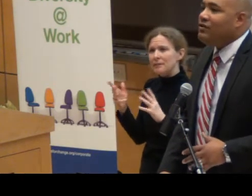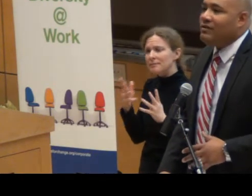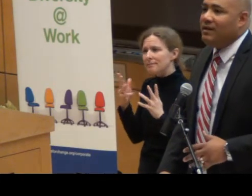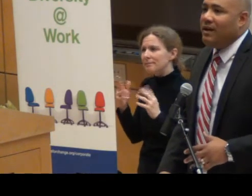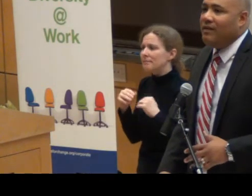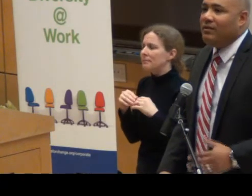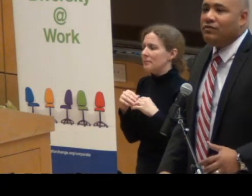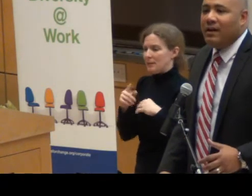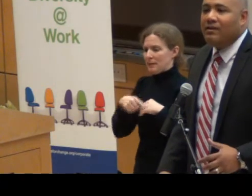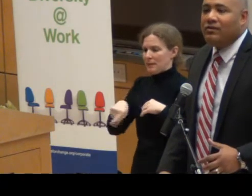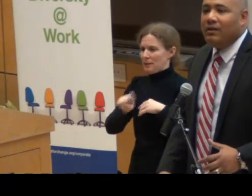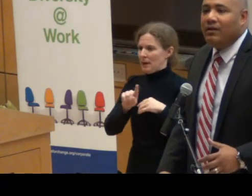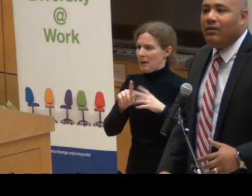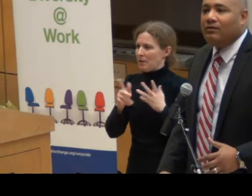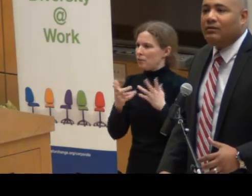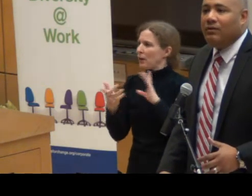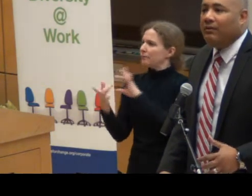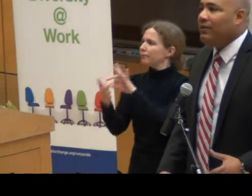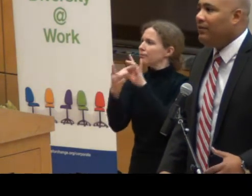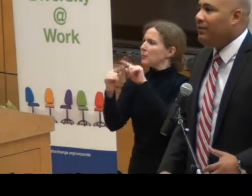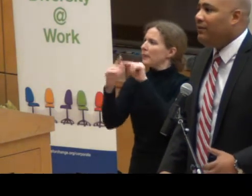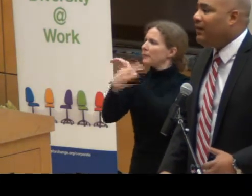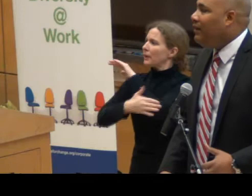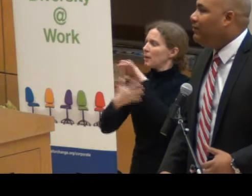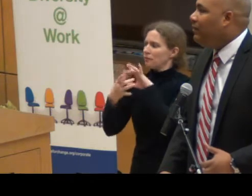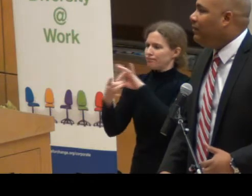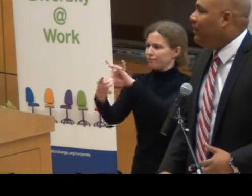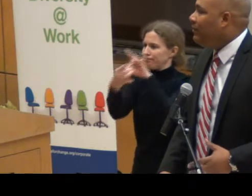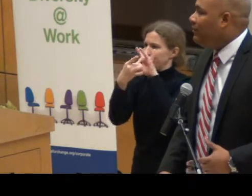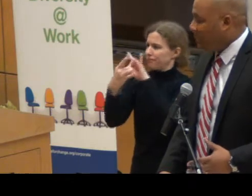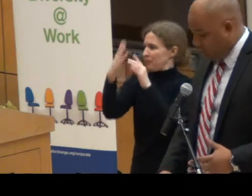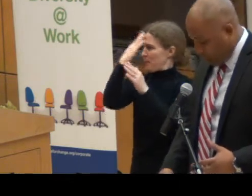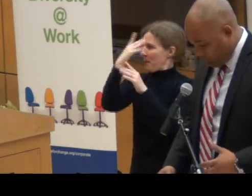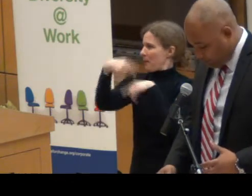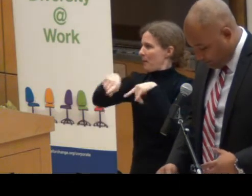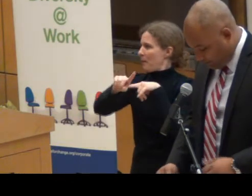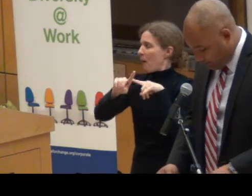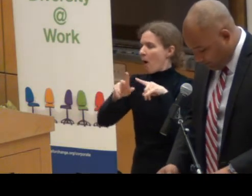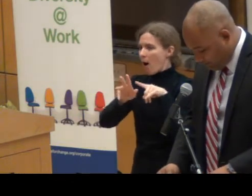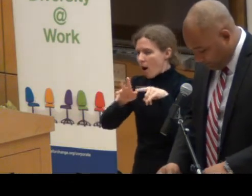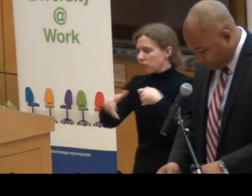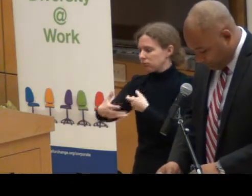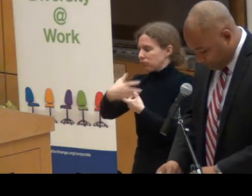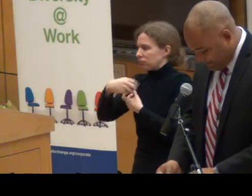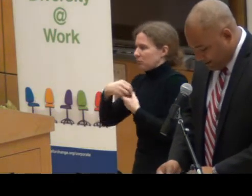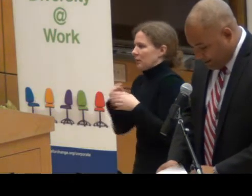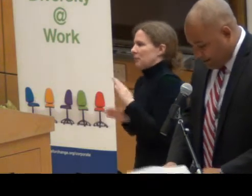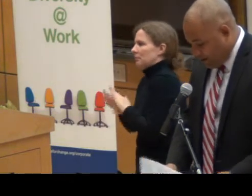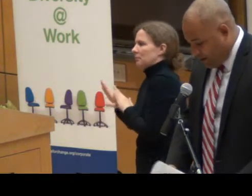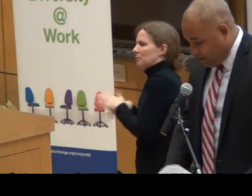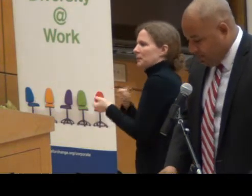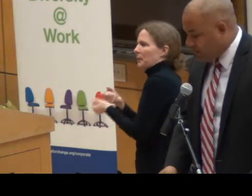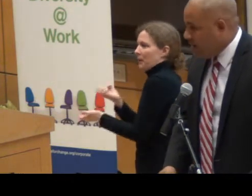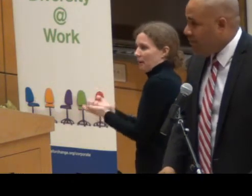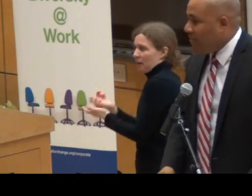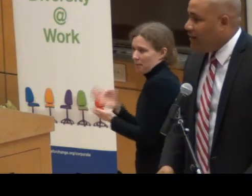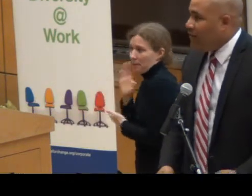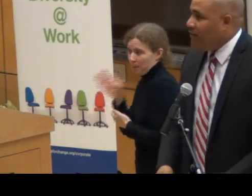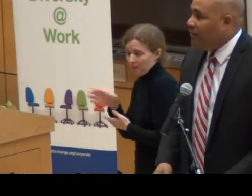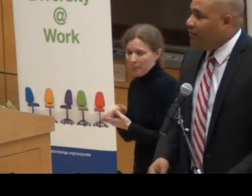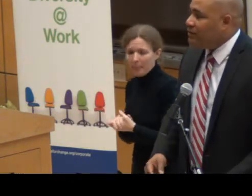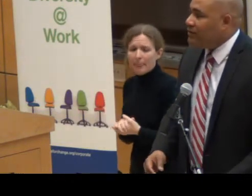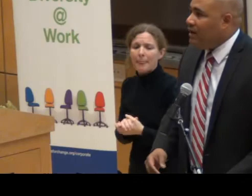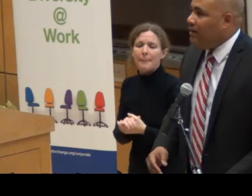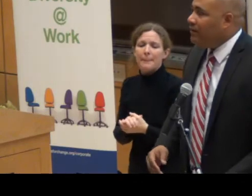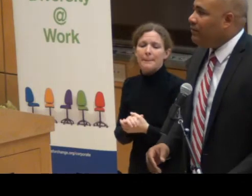the connections they have internationally are also very, very valuable in order to help grow our economy. I always say,